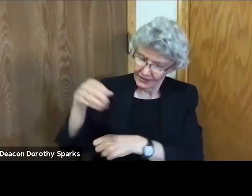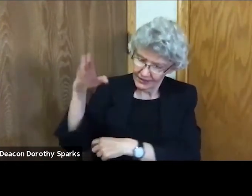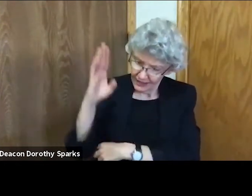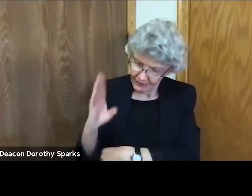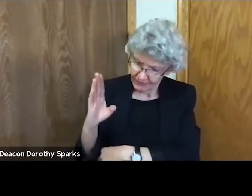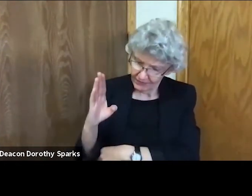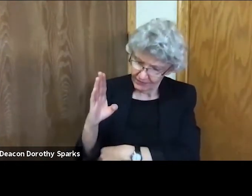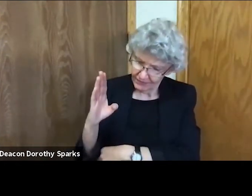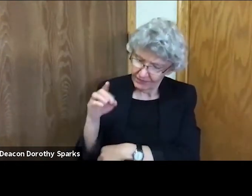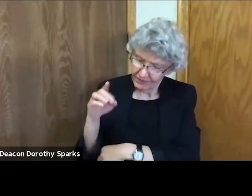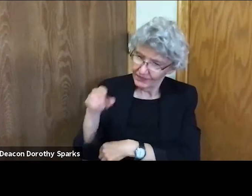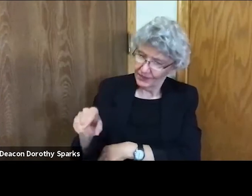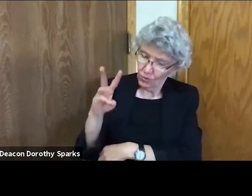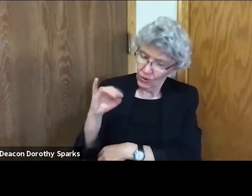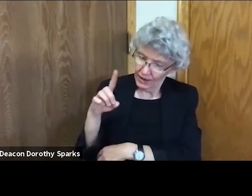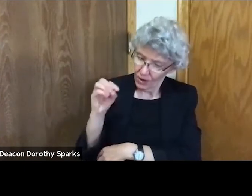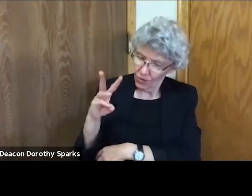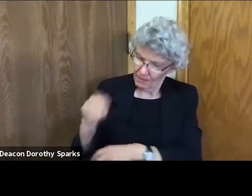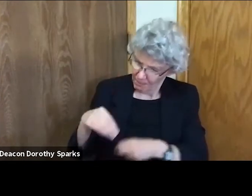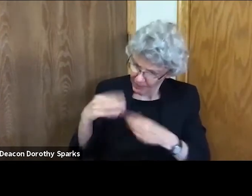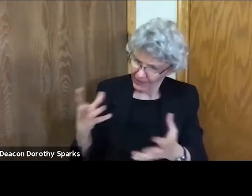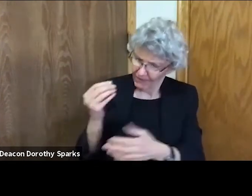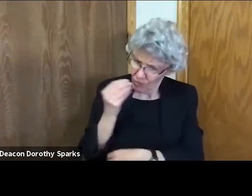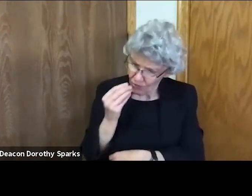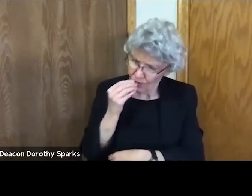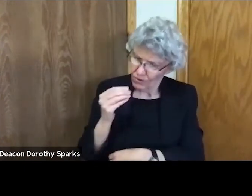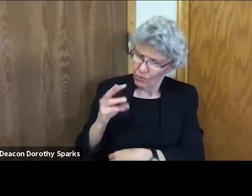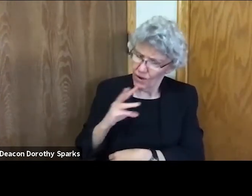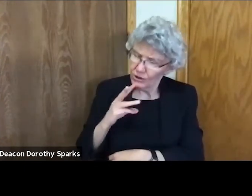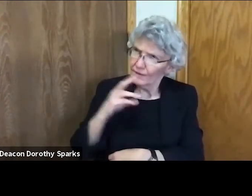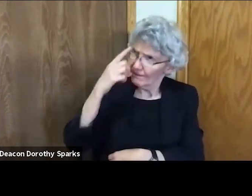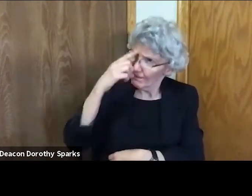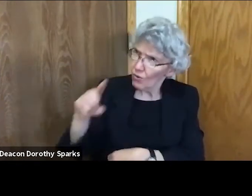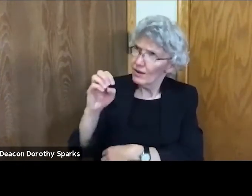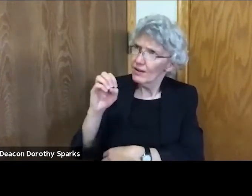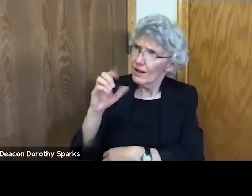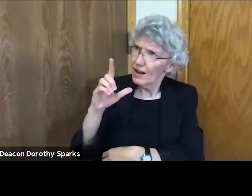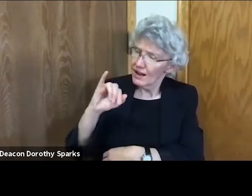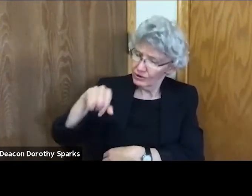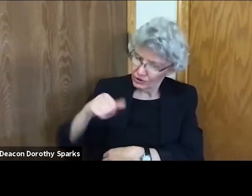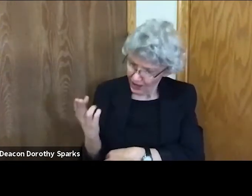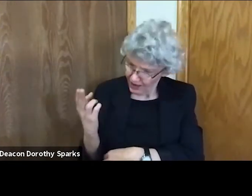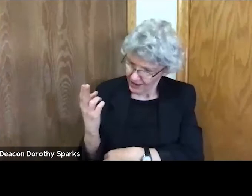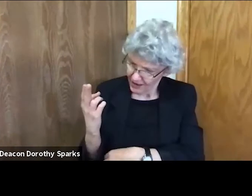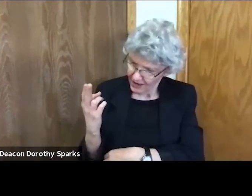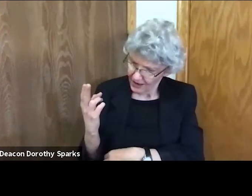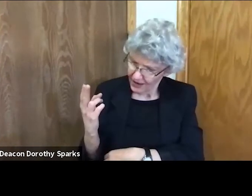By faith in God, the widow provided food and water for Elijah.